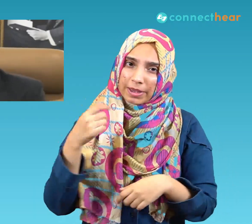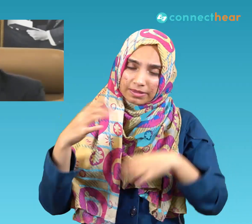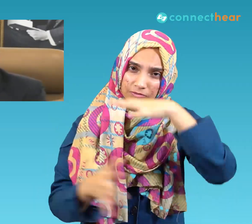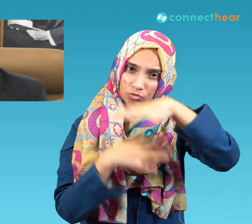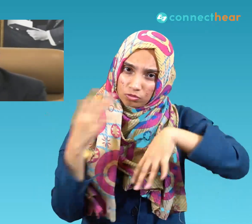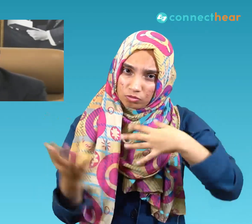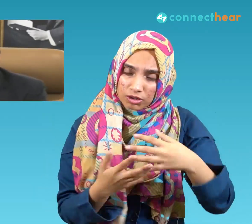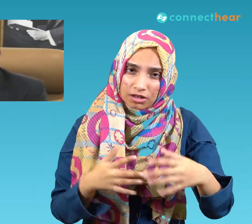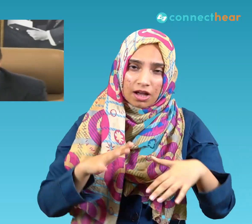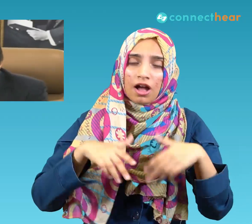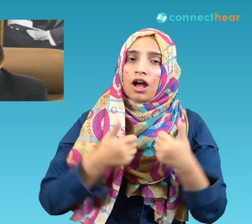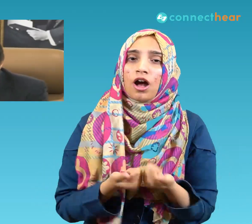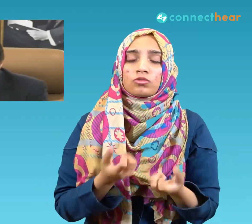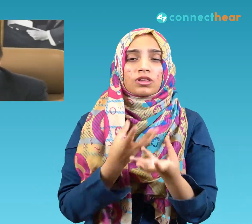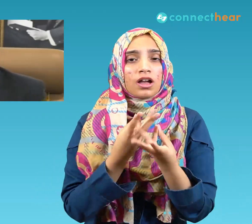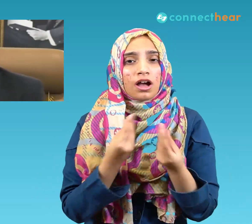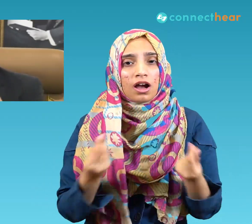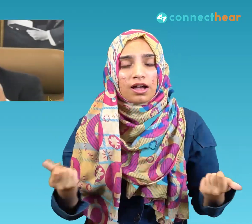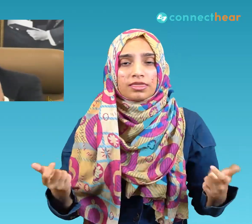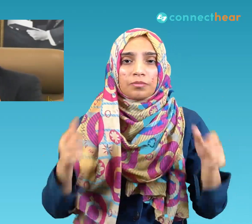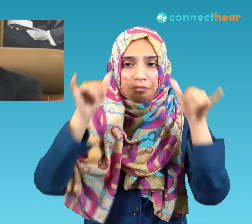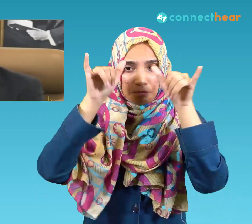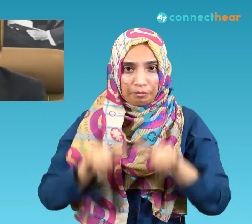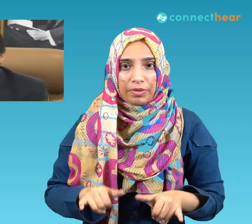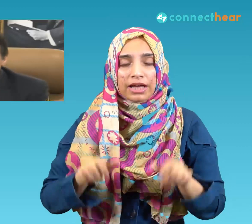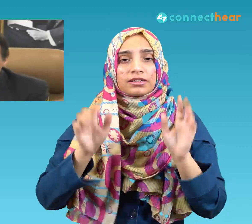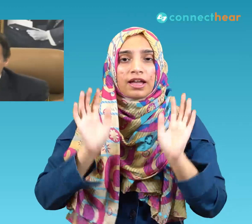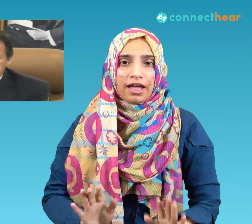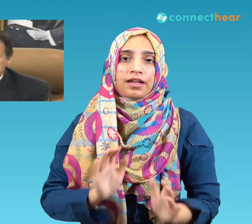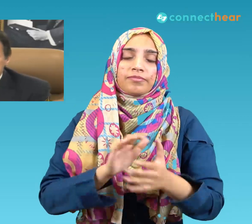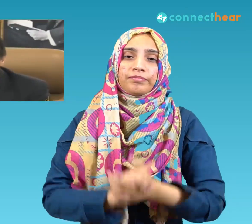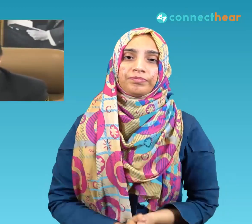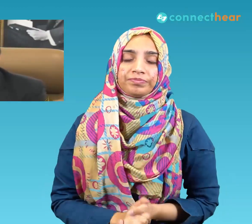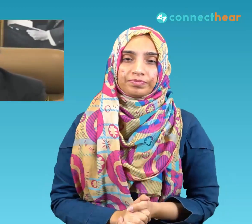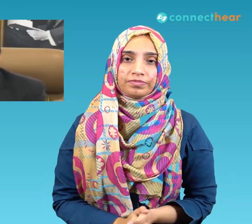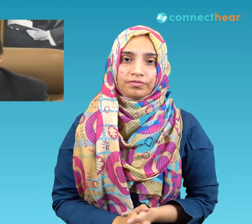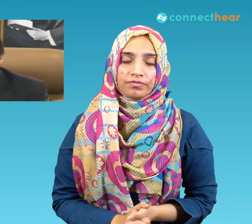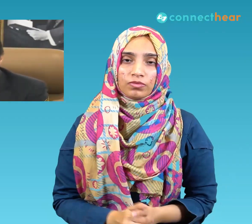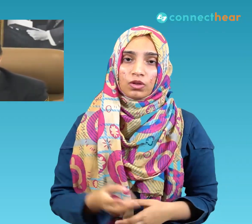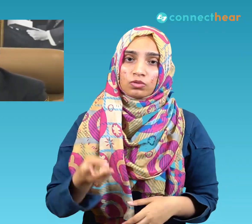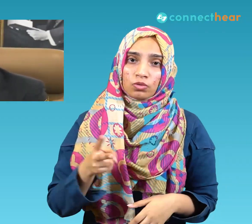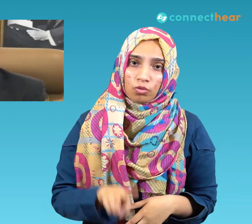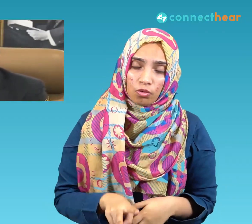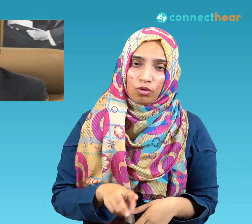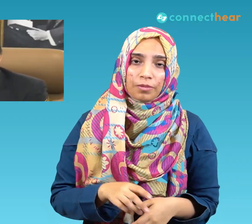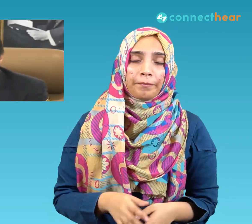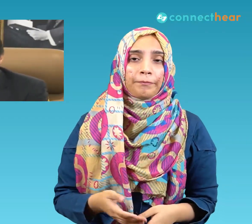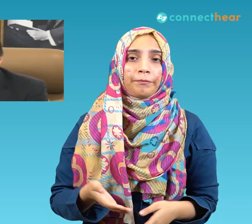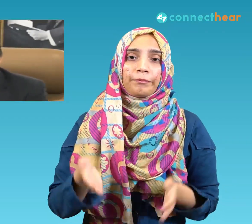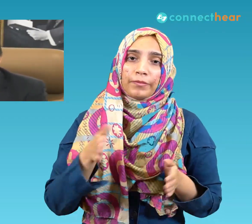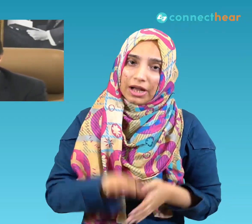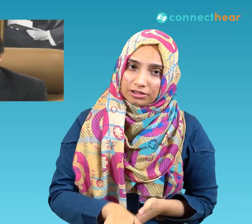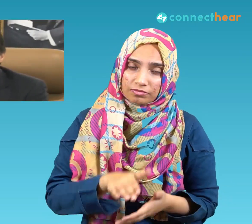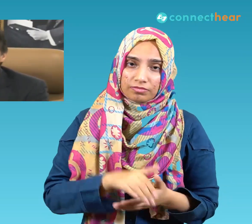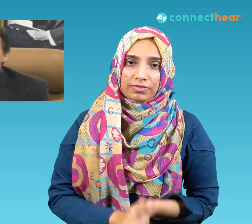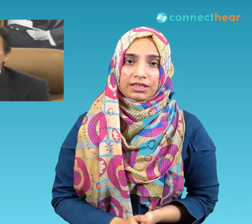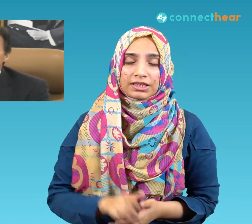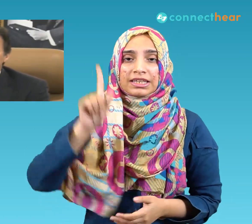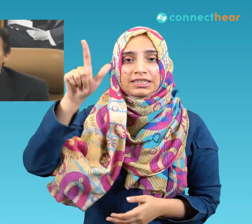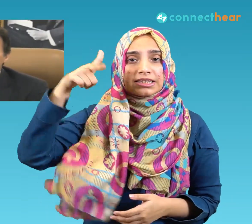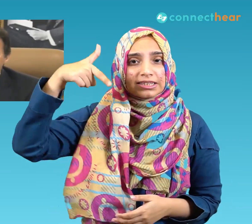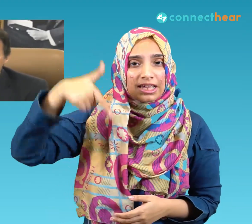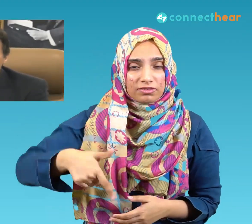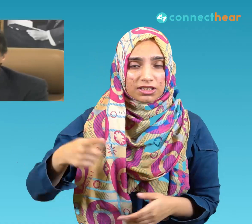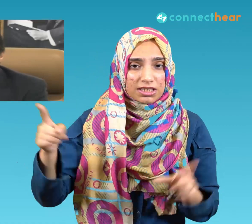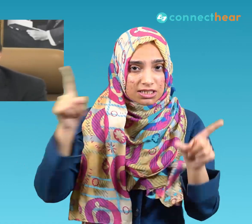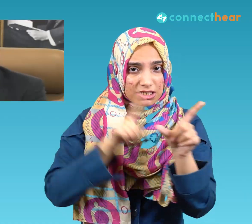This illegal money. So we clamp down on that too. As a result, after 17 years,